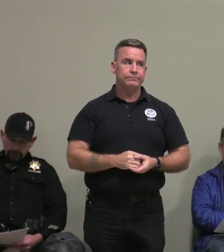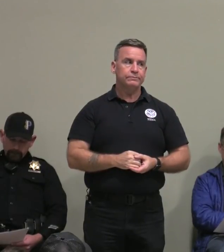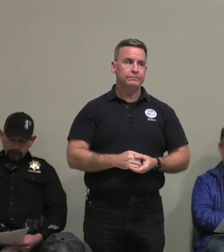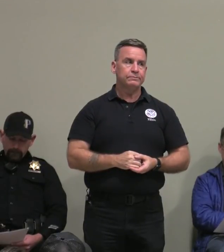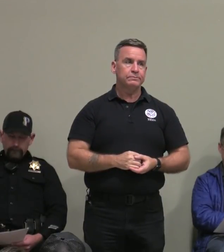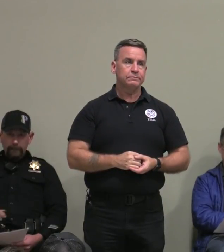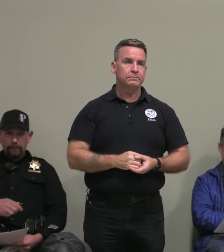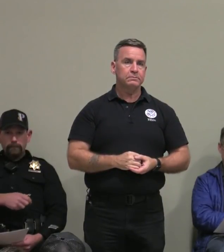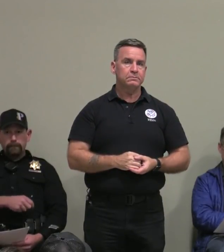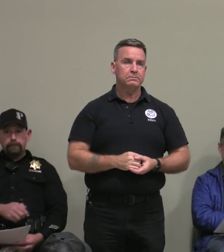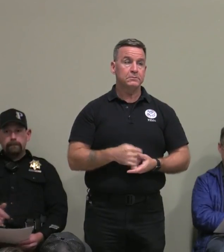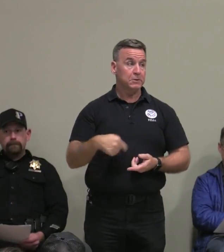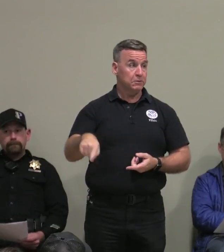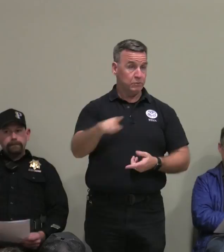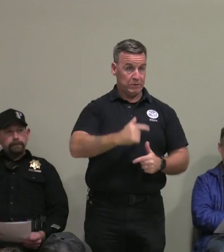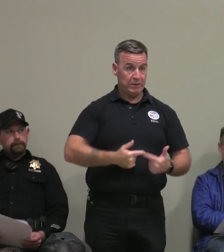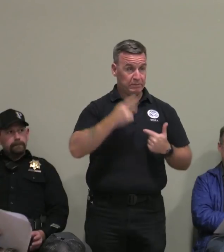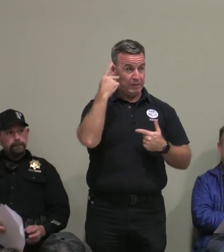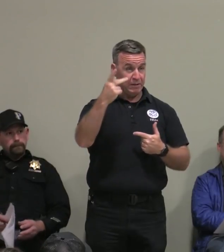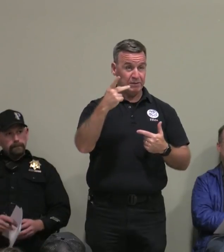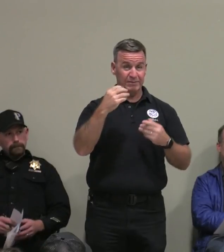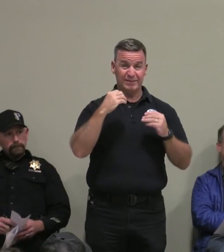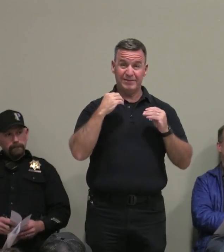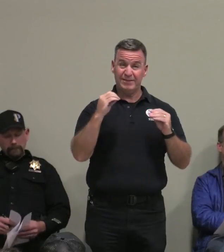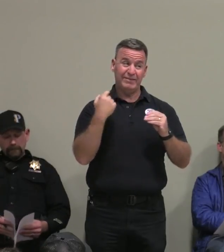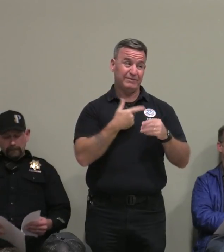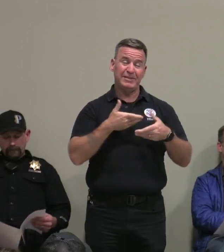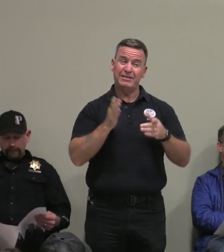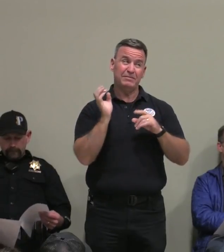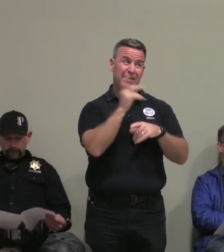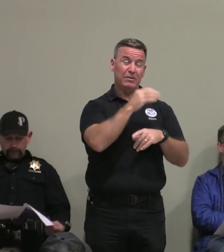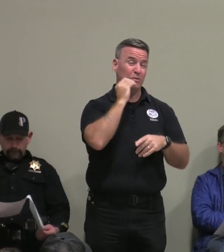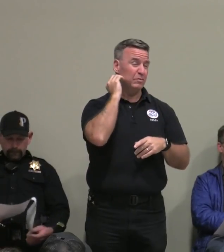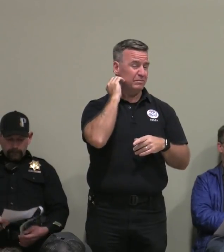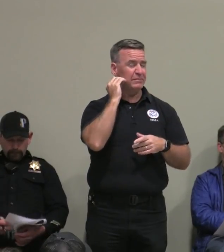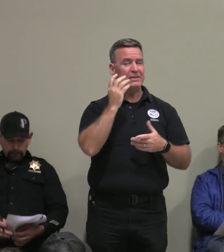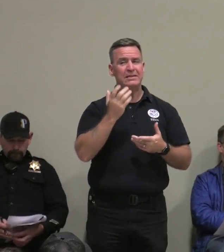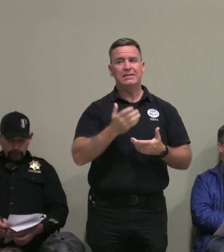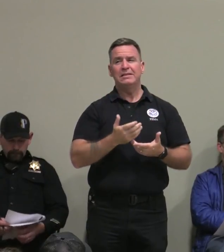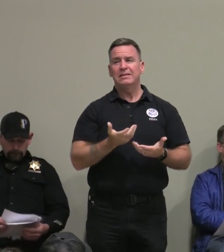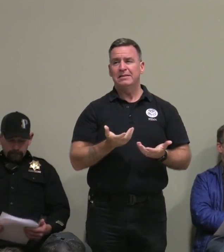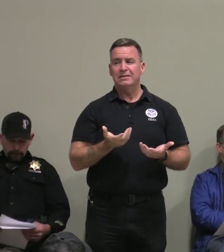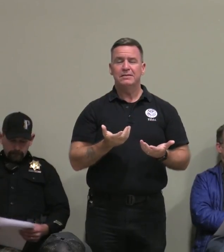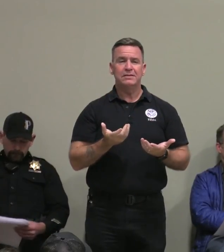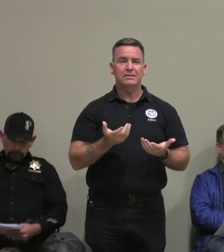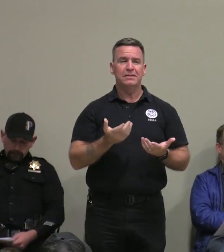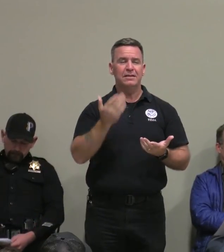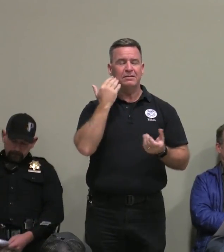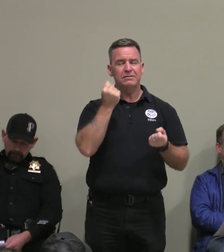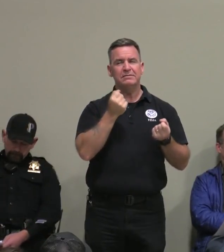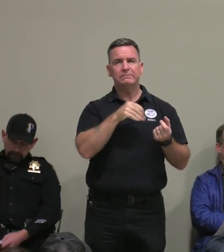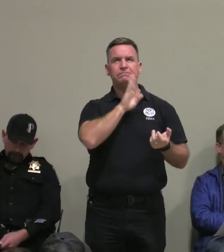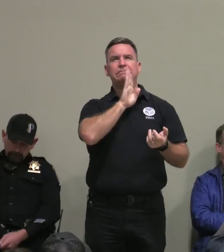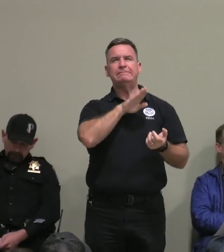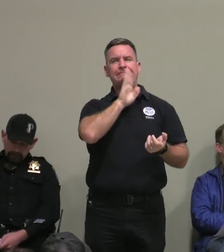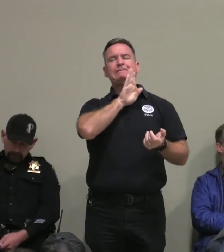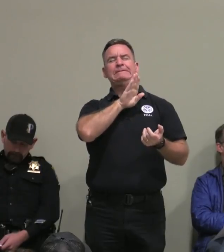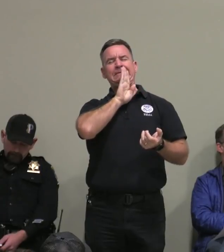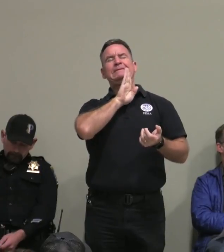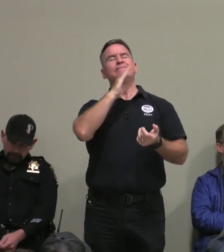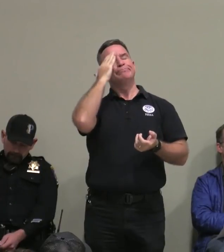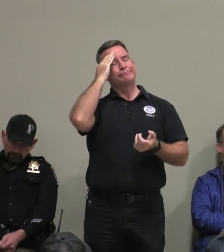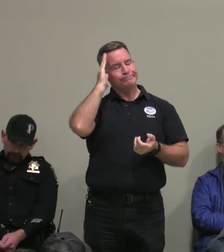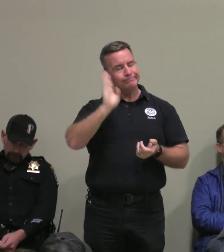Those of you that live in Paradise, none of us have been allowed to go back home. And I know that there's a lot of frustration building